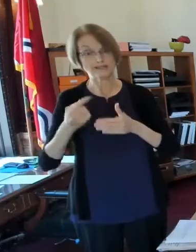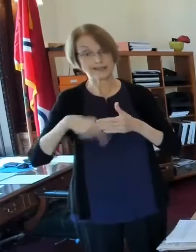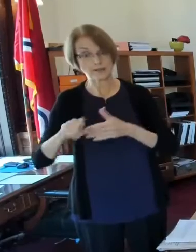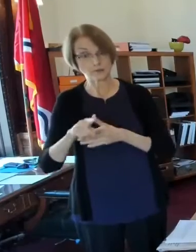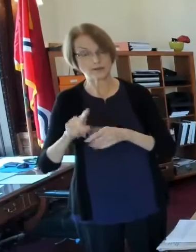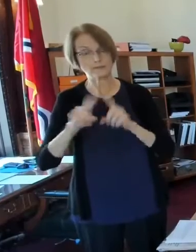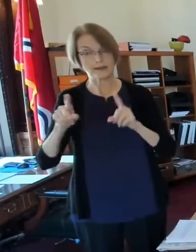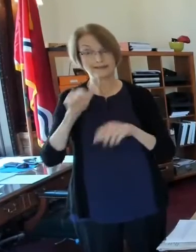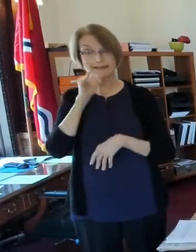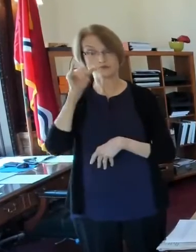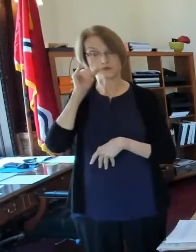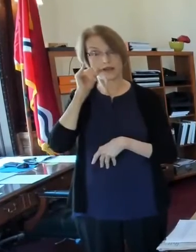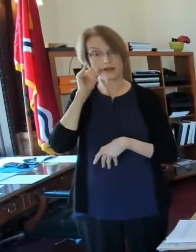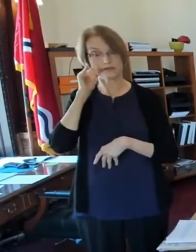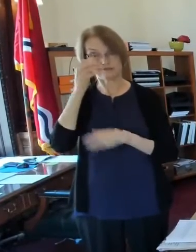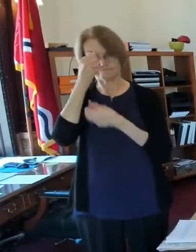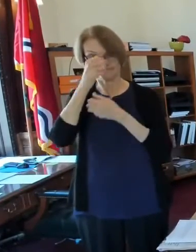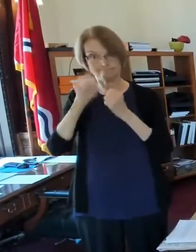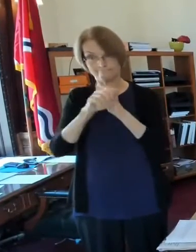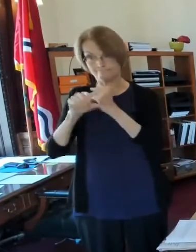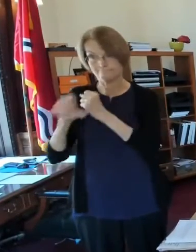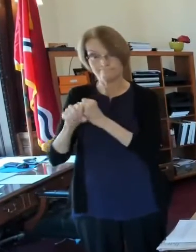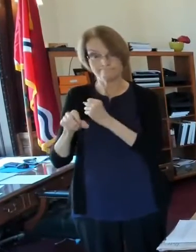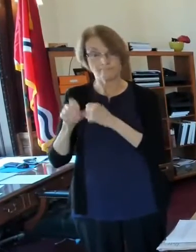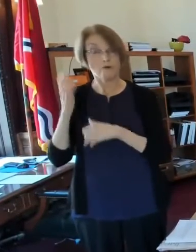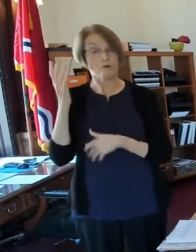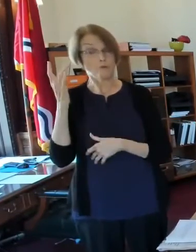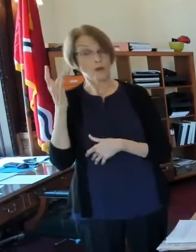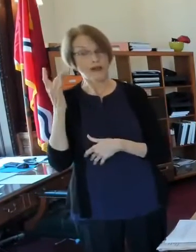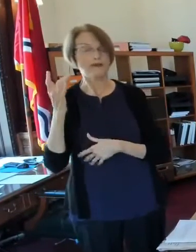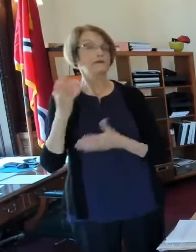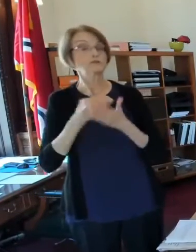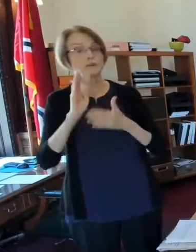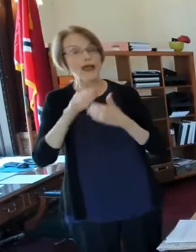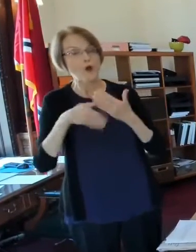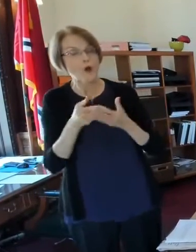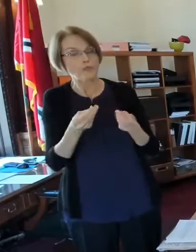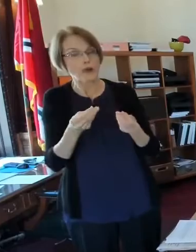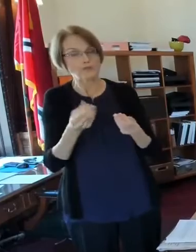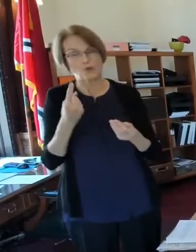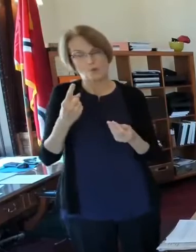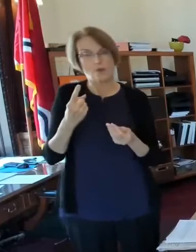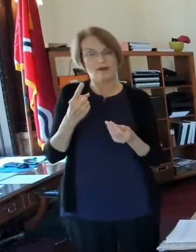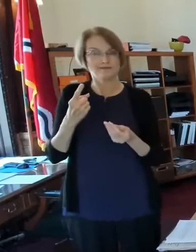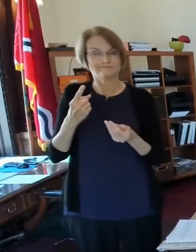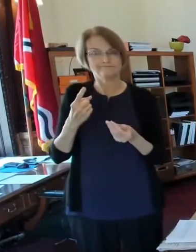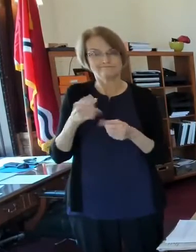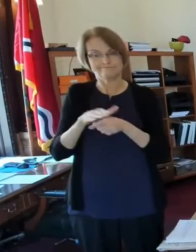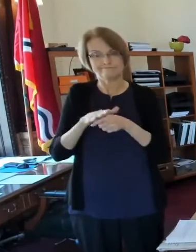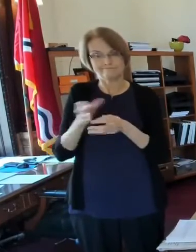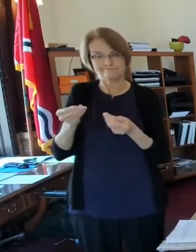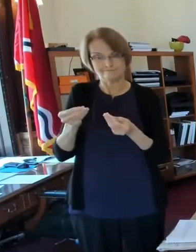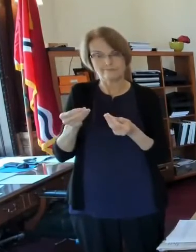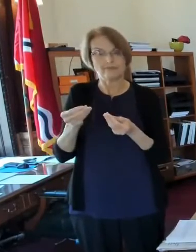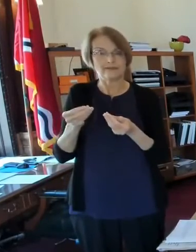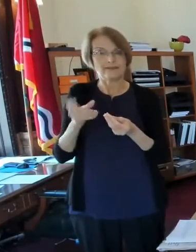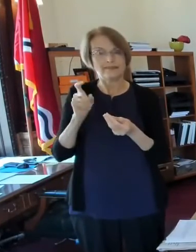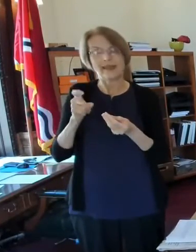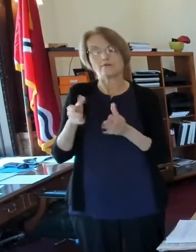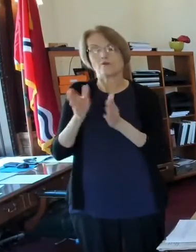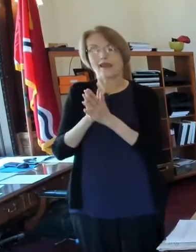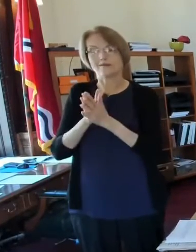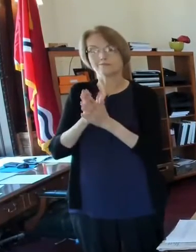hit yesterday because in order for them to acquire all the property, one of the parcels had to go through a board bill at the Board of